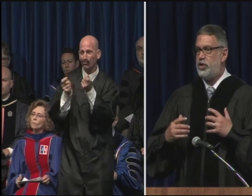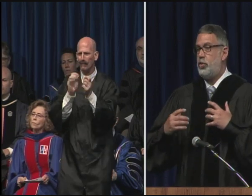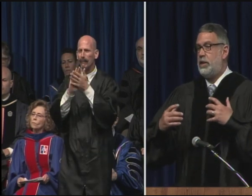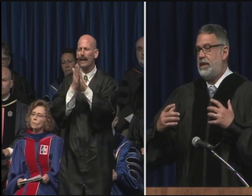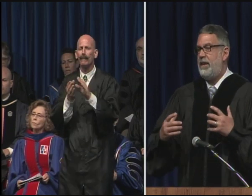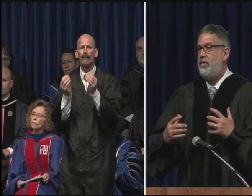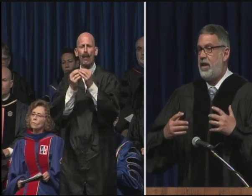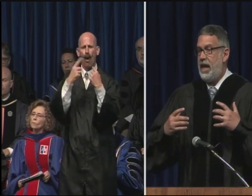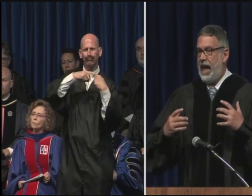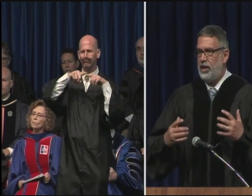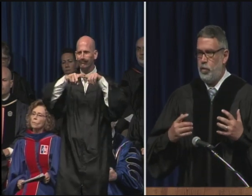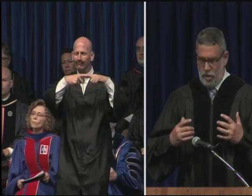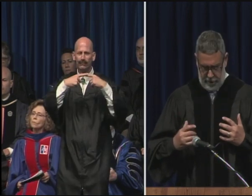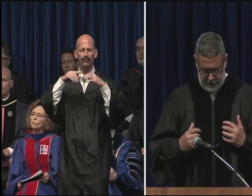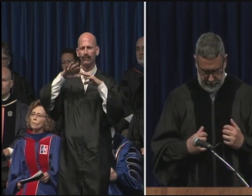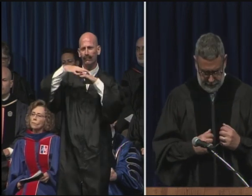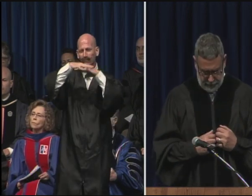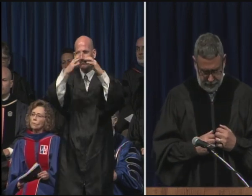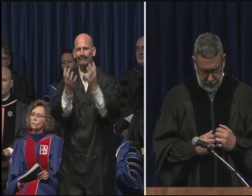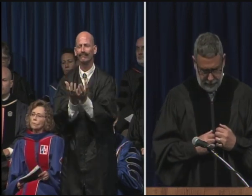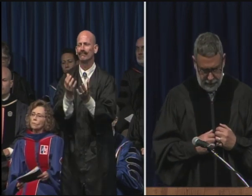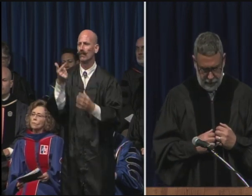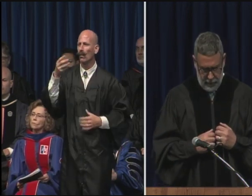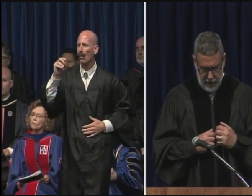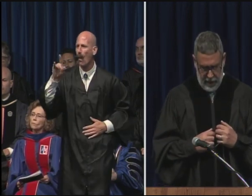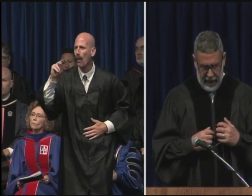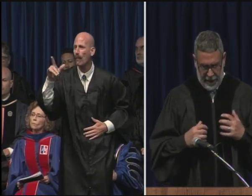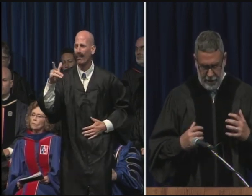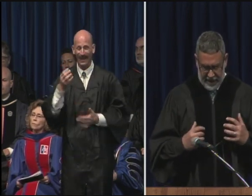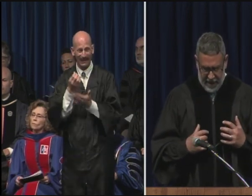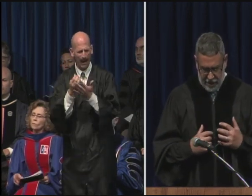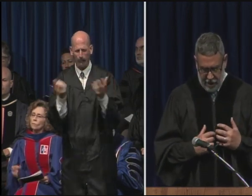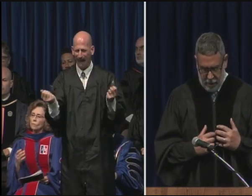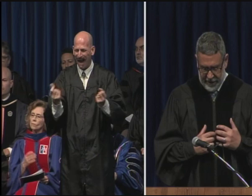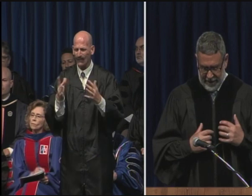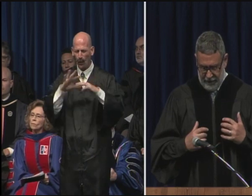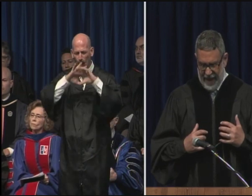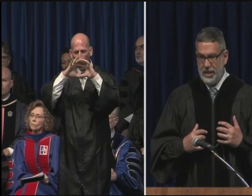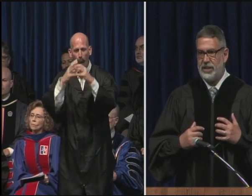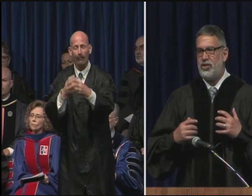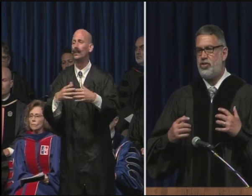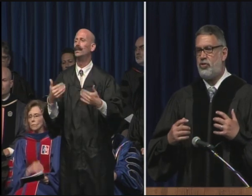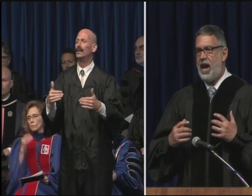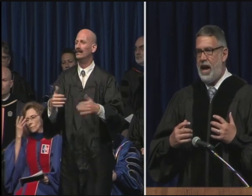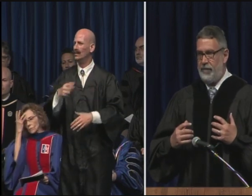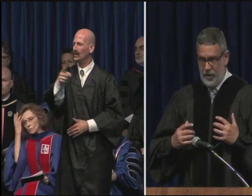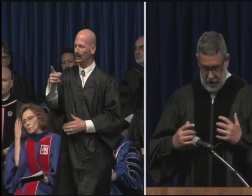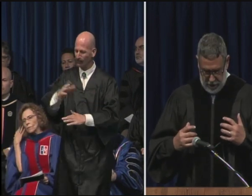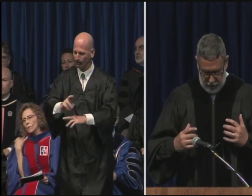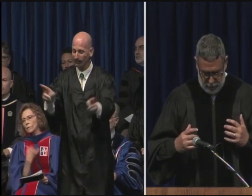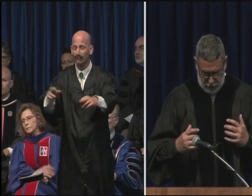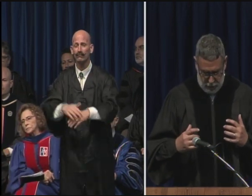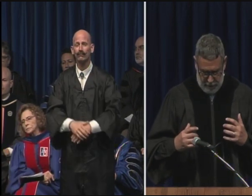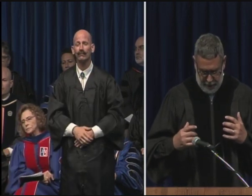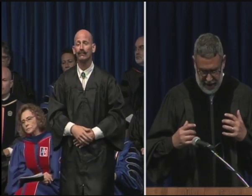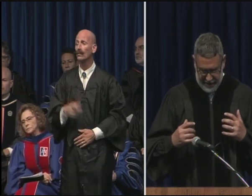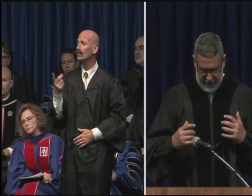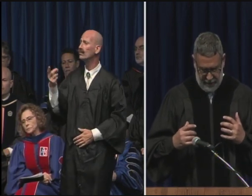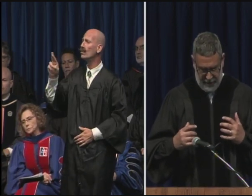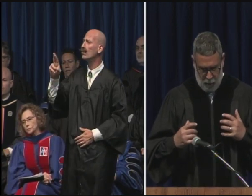will live and work. I know that Dr. Hurwitz and the faculty strive to ensure a positive and